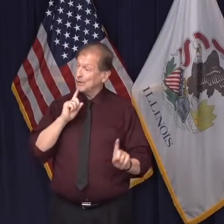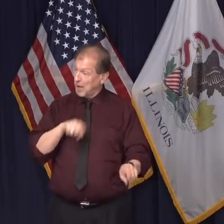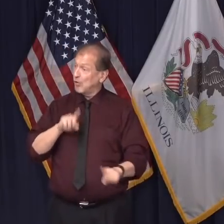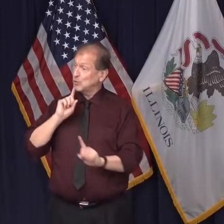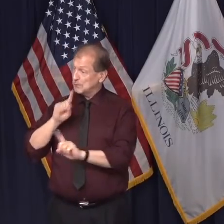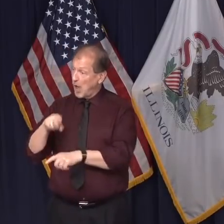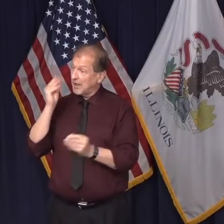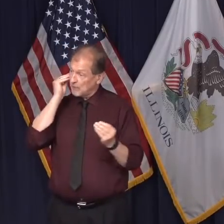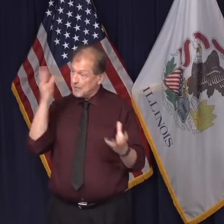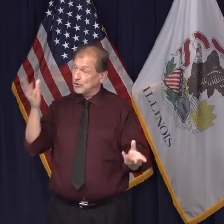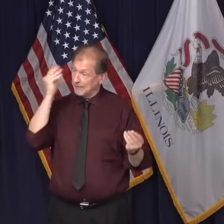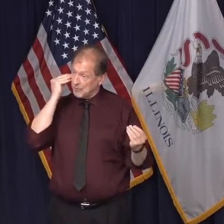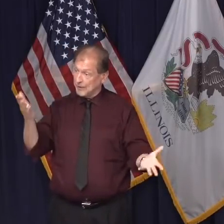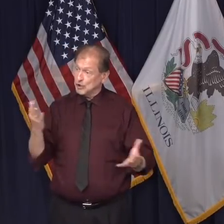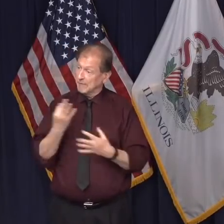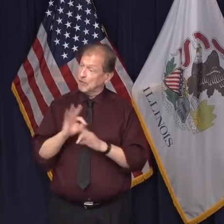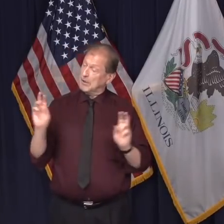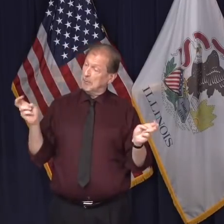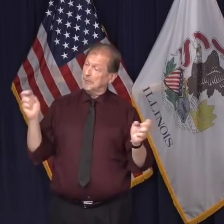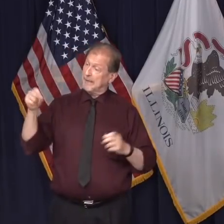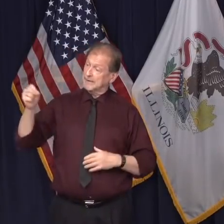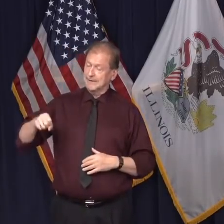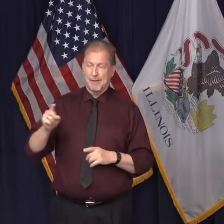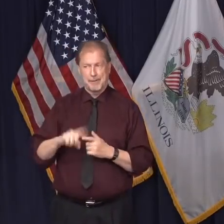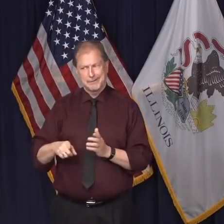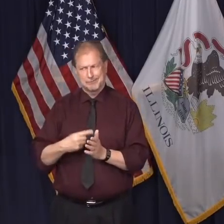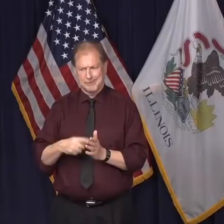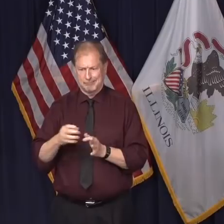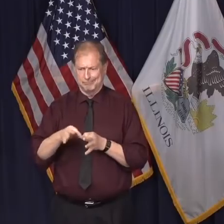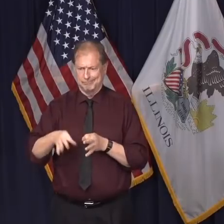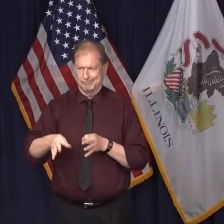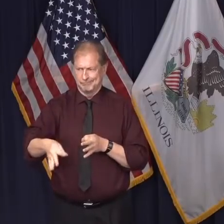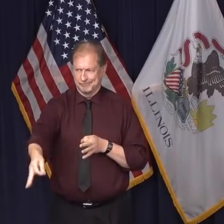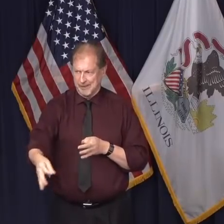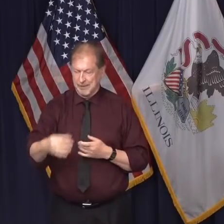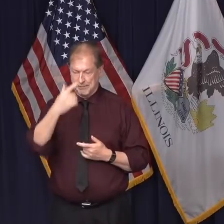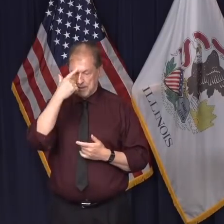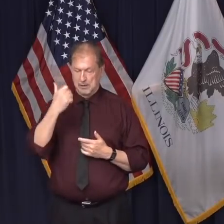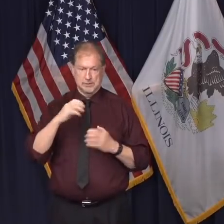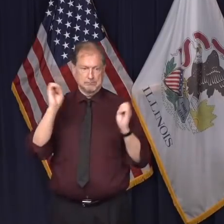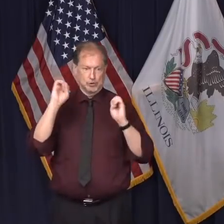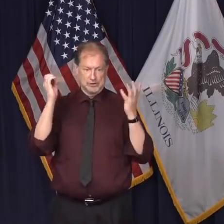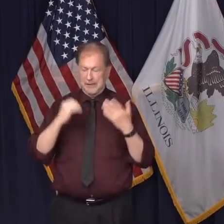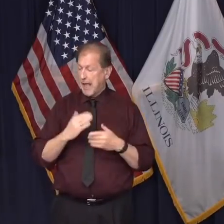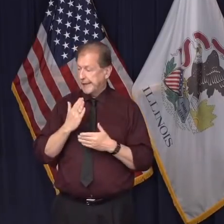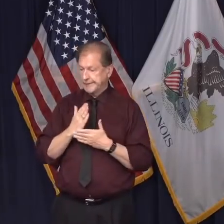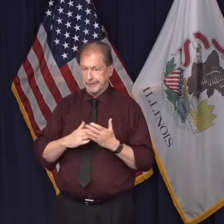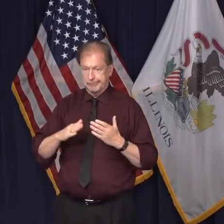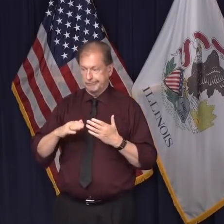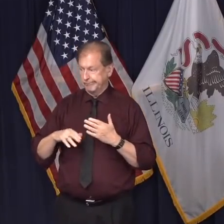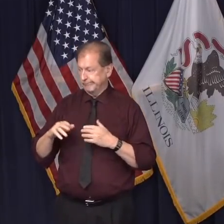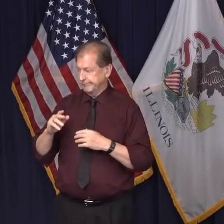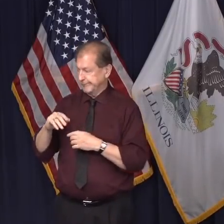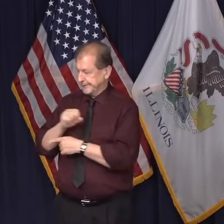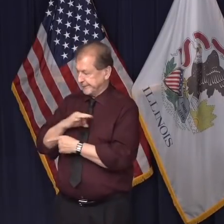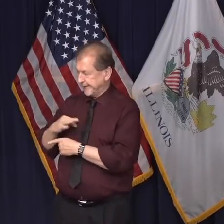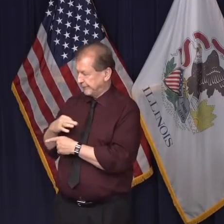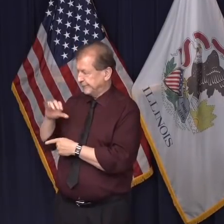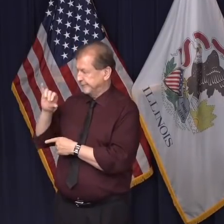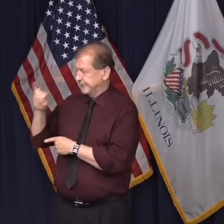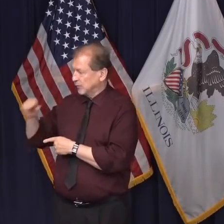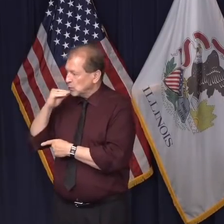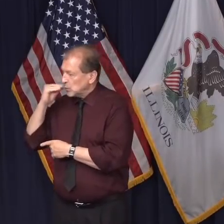again, given that some of the staff are at home, some have been ill or otherwise unable to